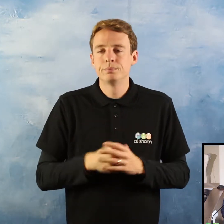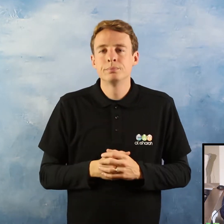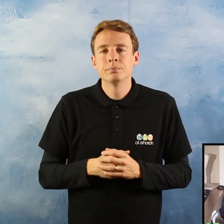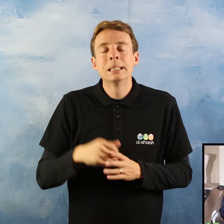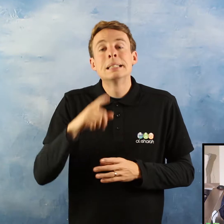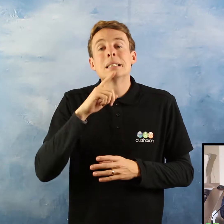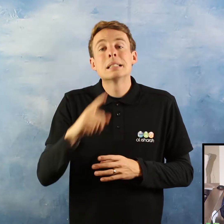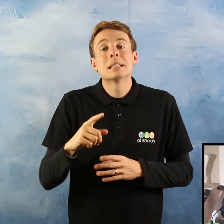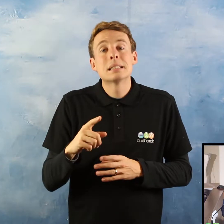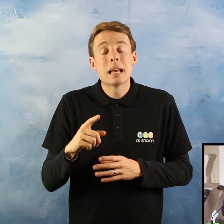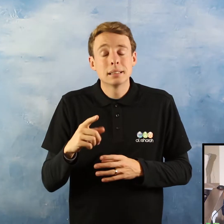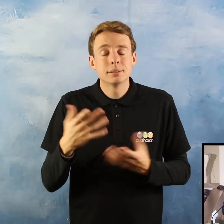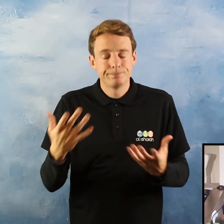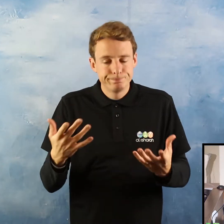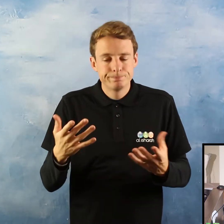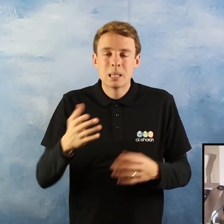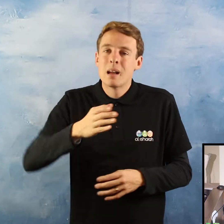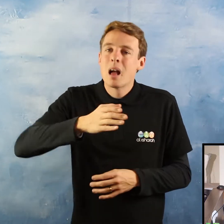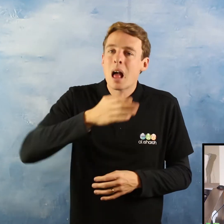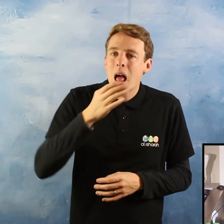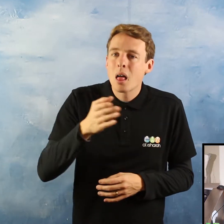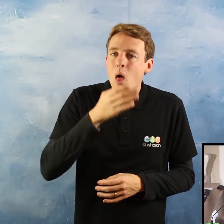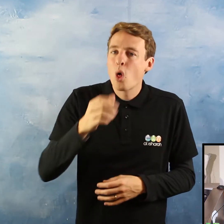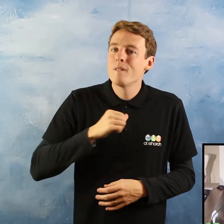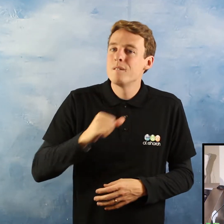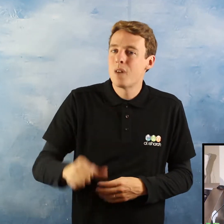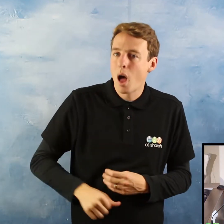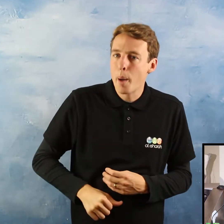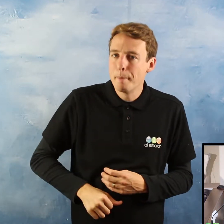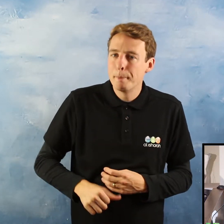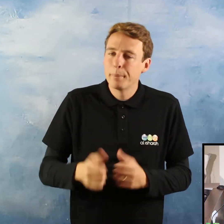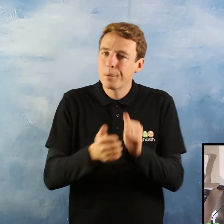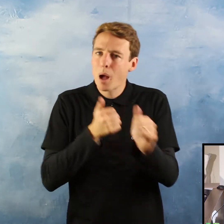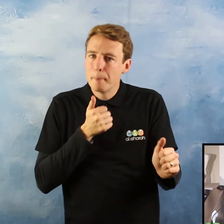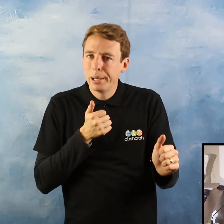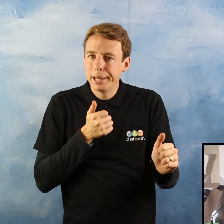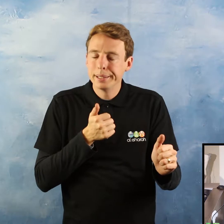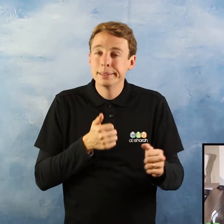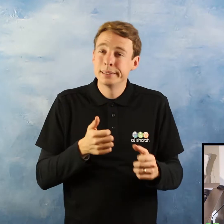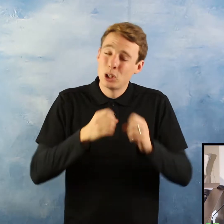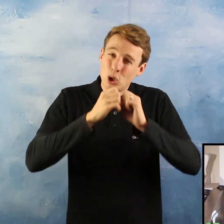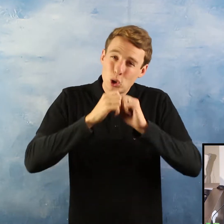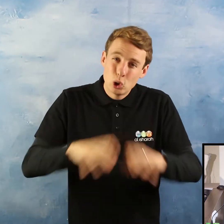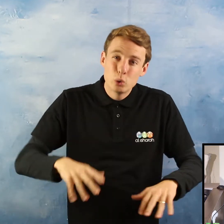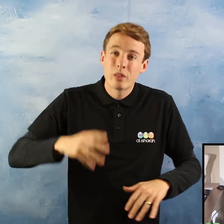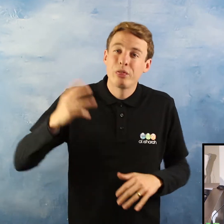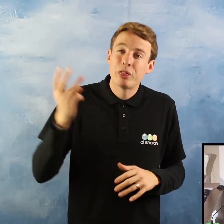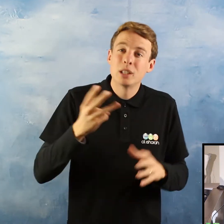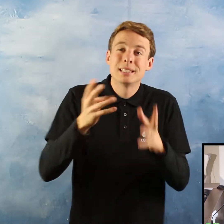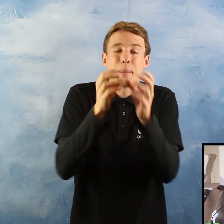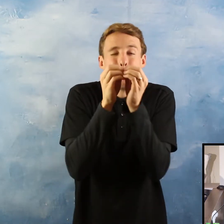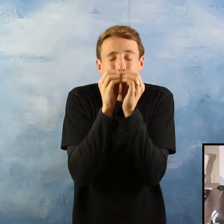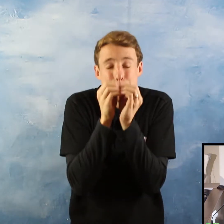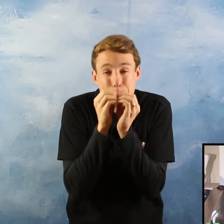farms would lose 13 billion if drinkers in England, only